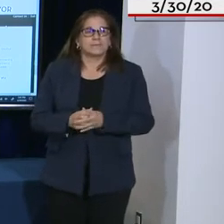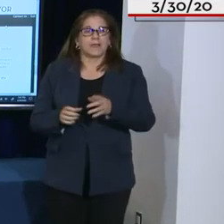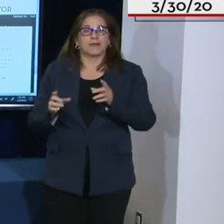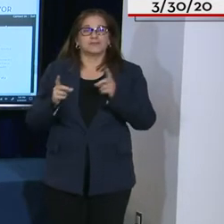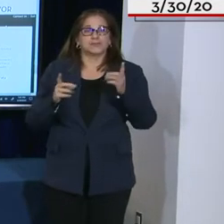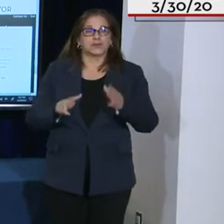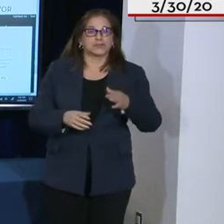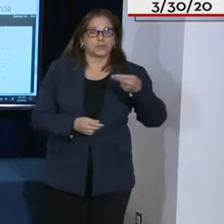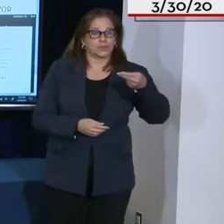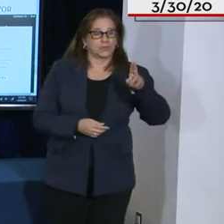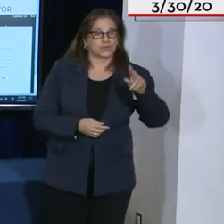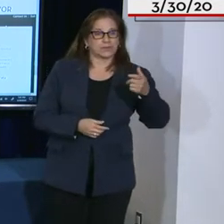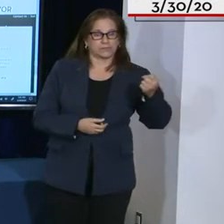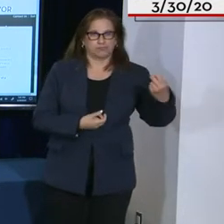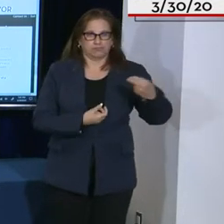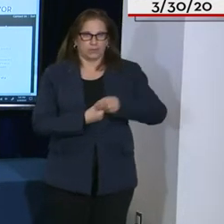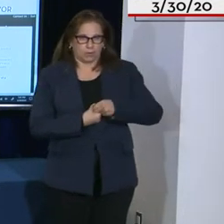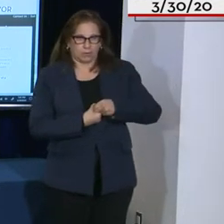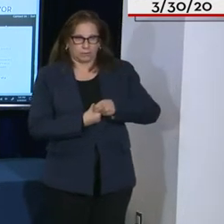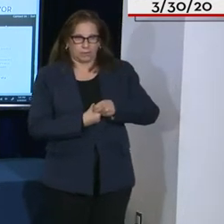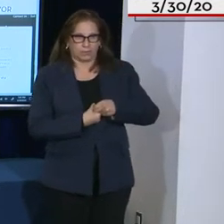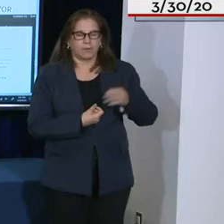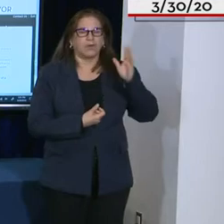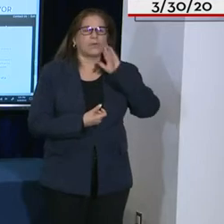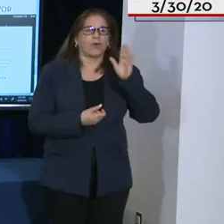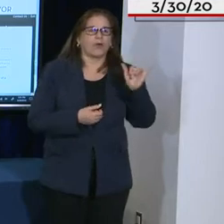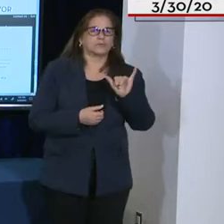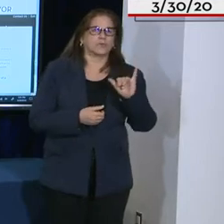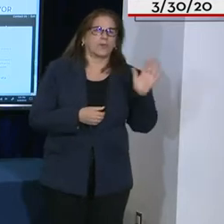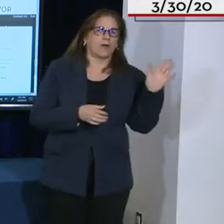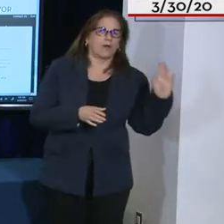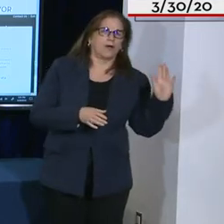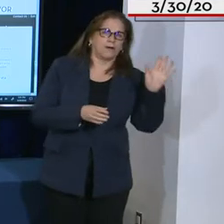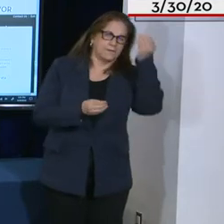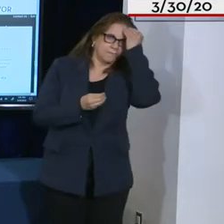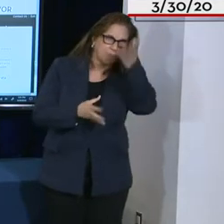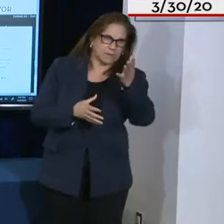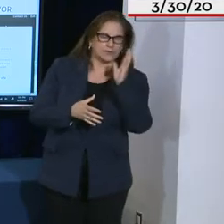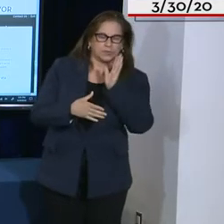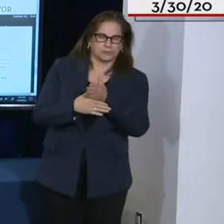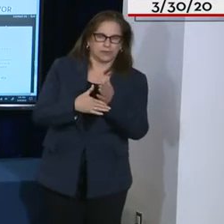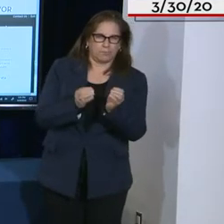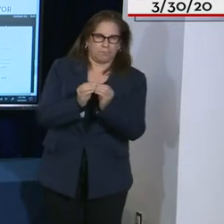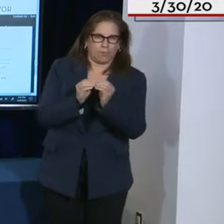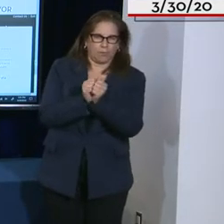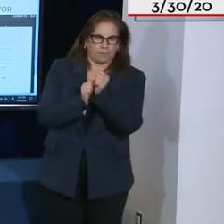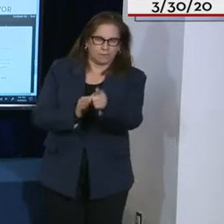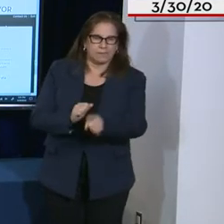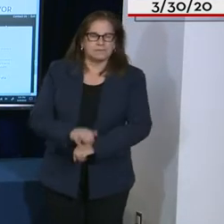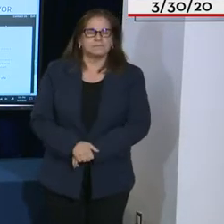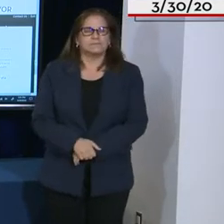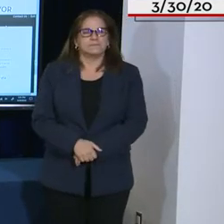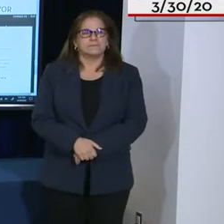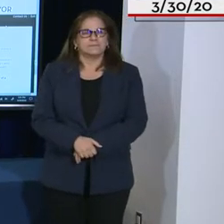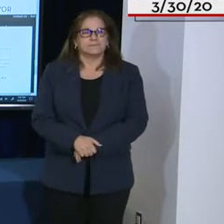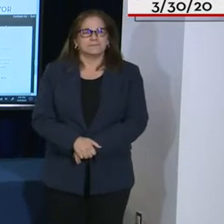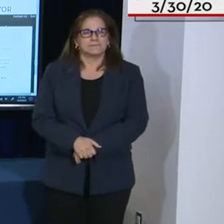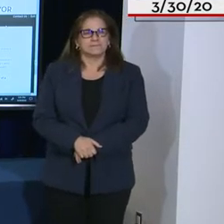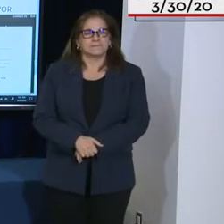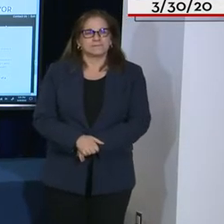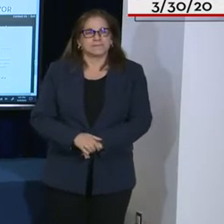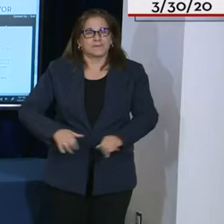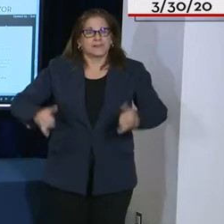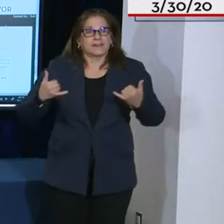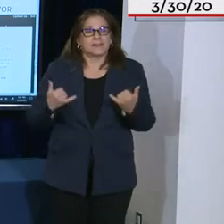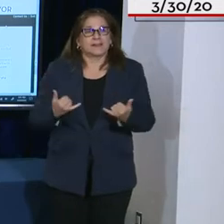her begin to share any updates at that time. So with that, I'd like to go ahead and open up the line. Actually, I will start by